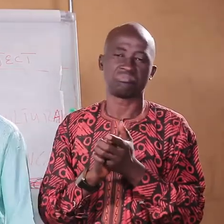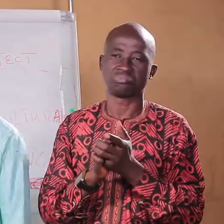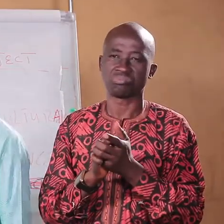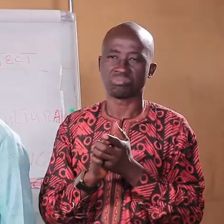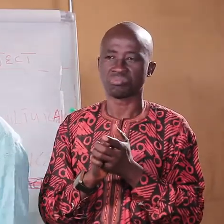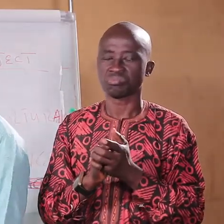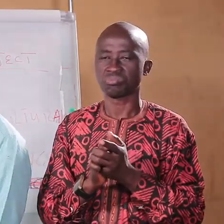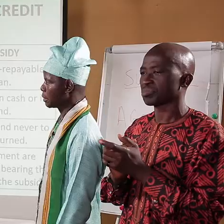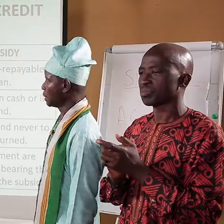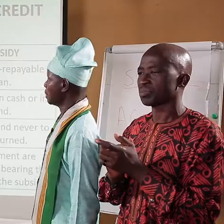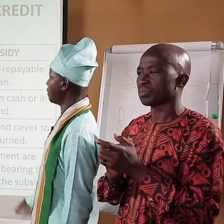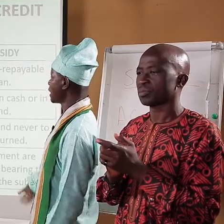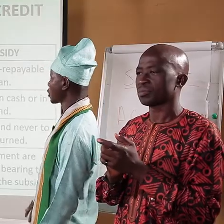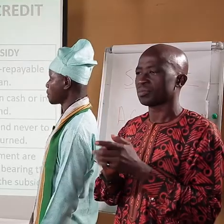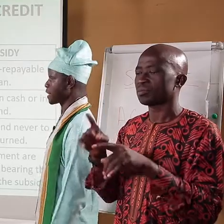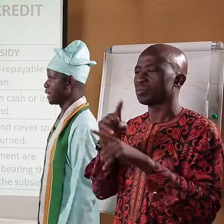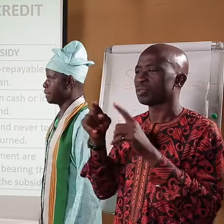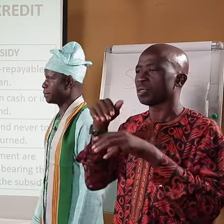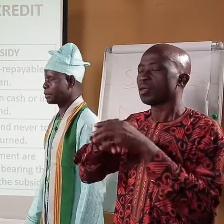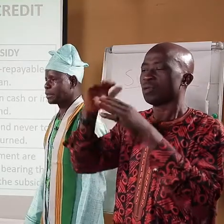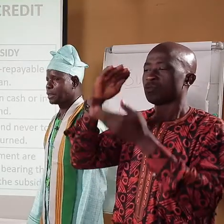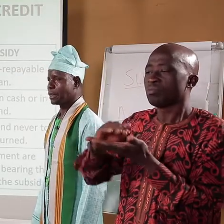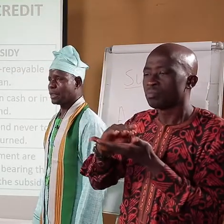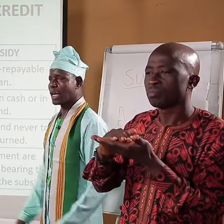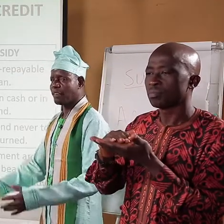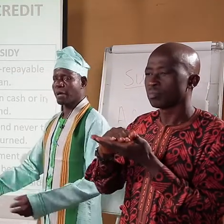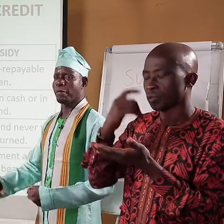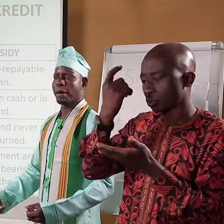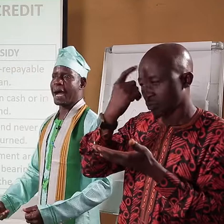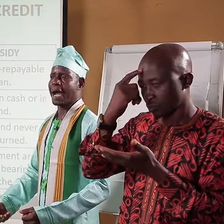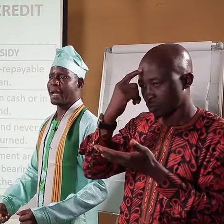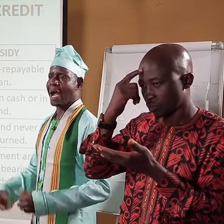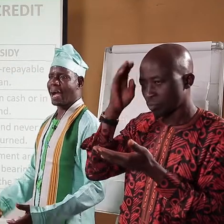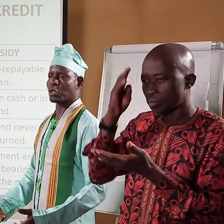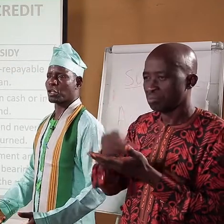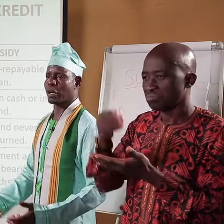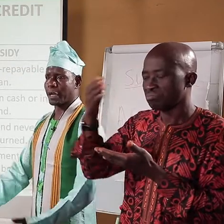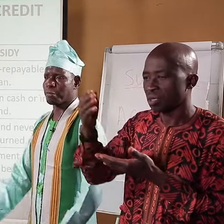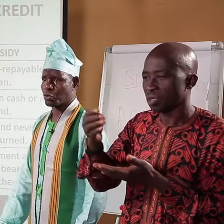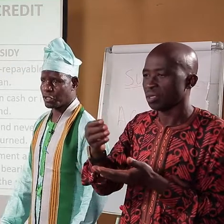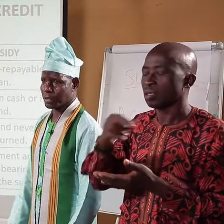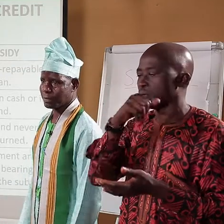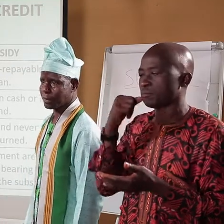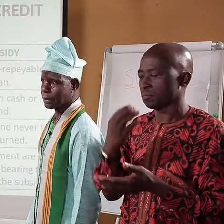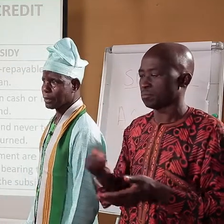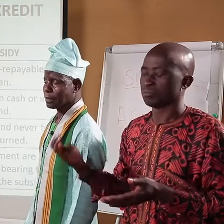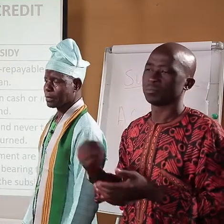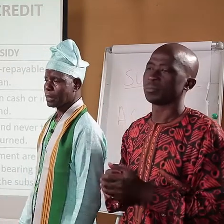loan or not. But in subsidy, the government will buy agricultural